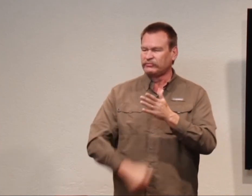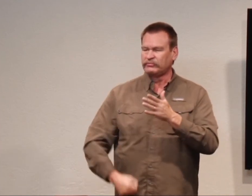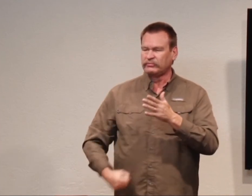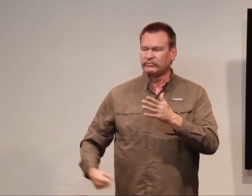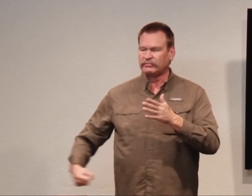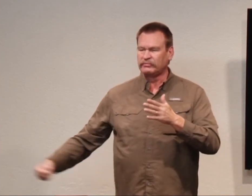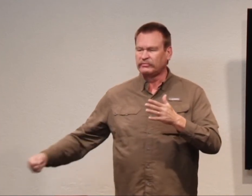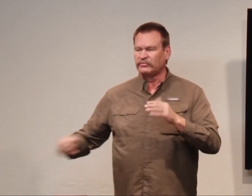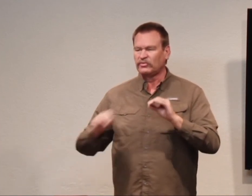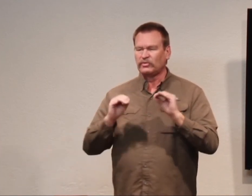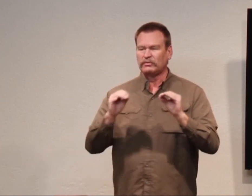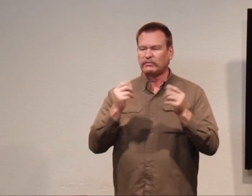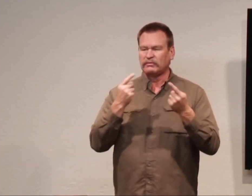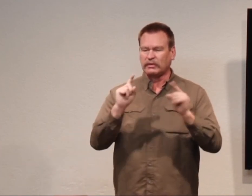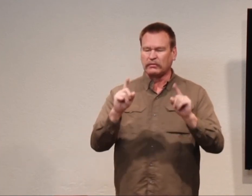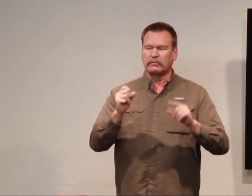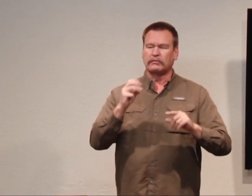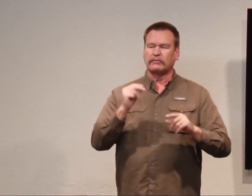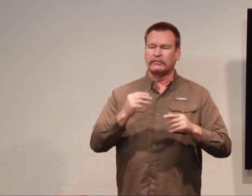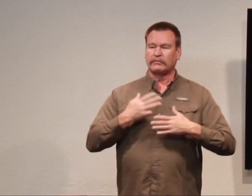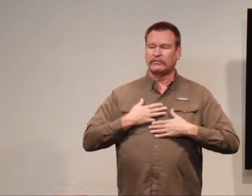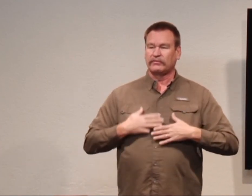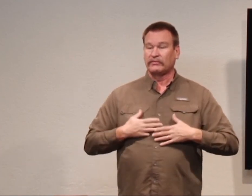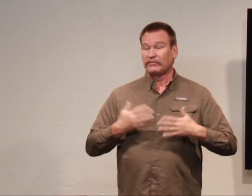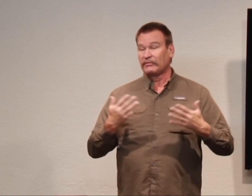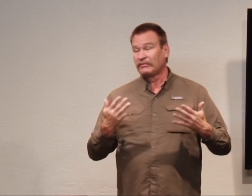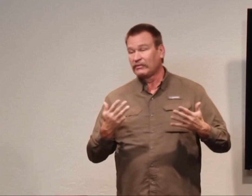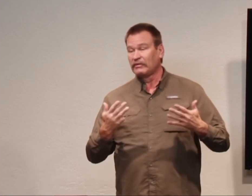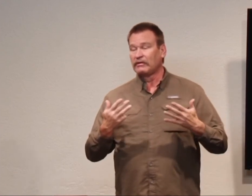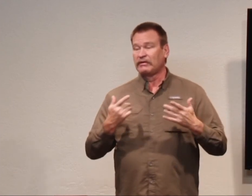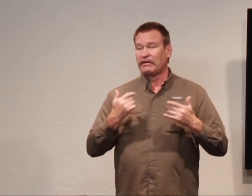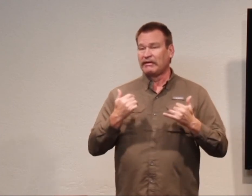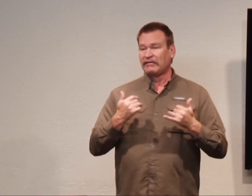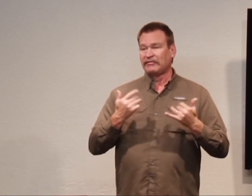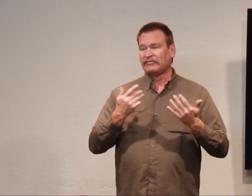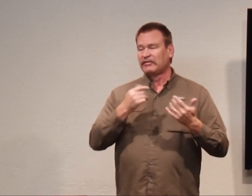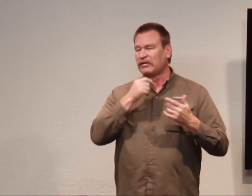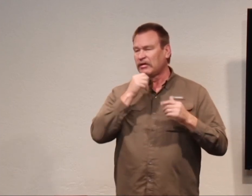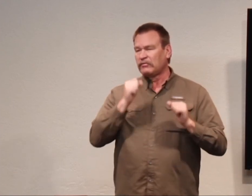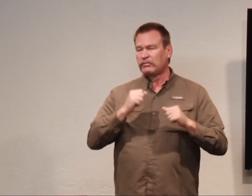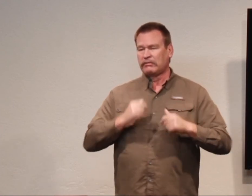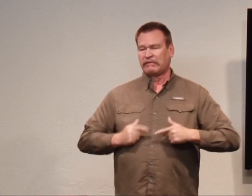the chemo is not effective. It's not effective. So